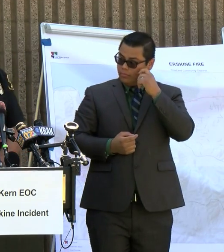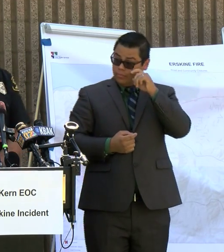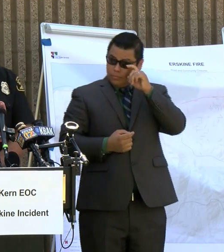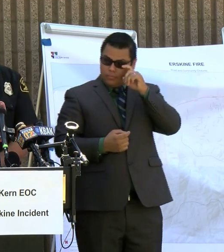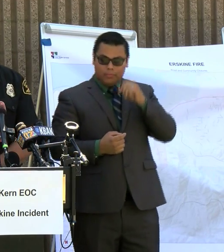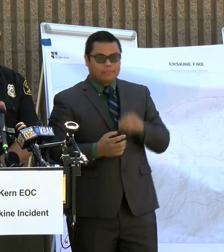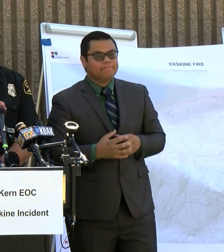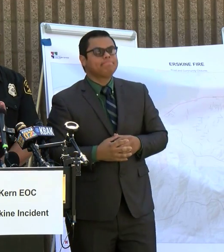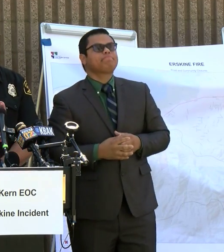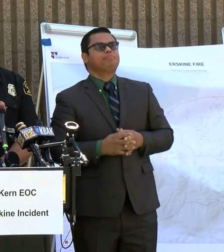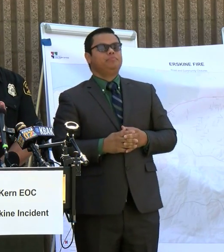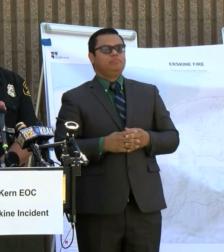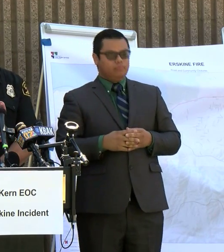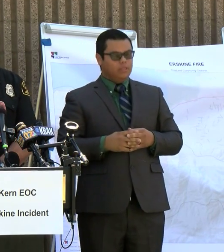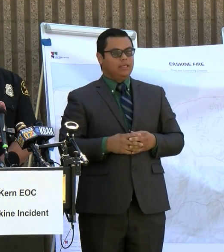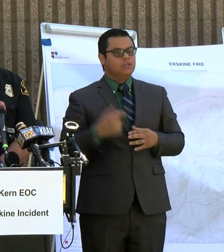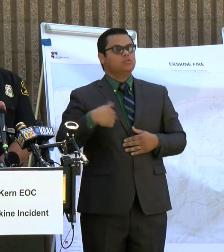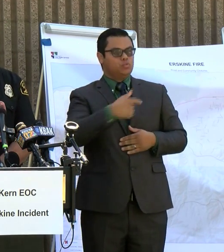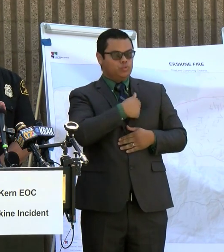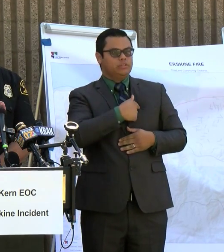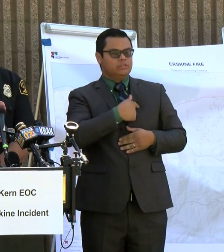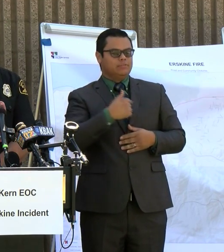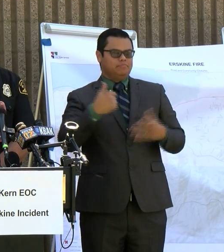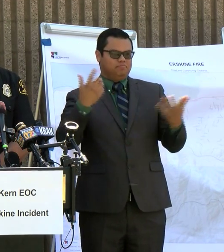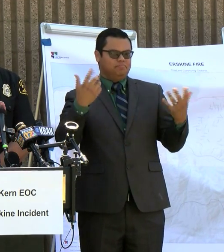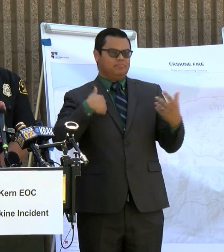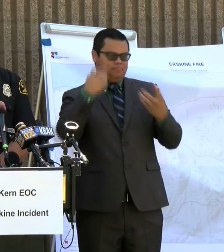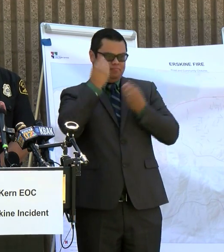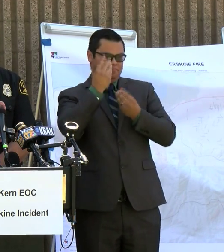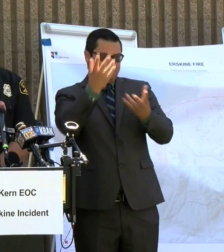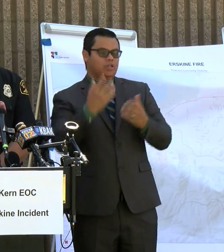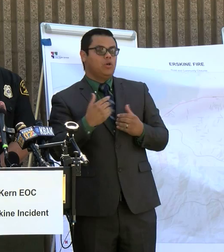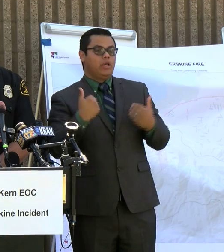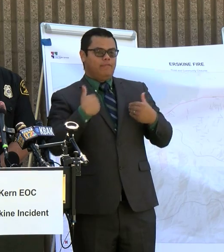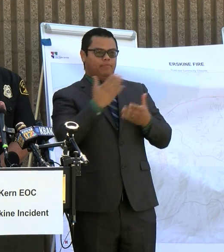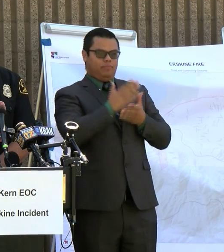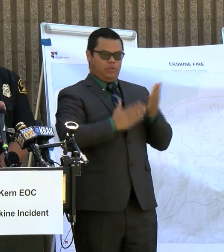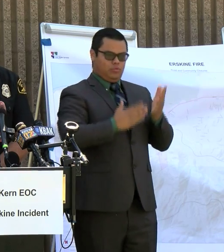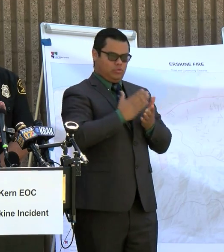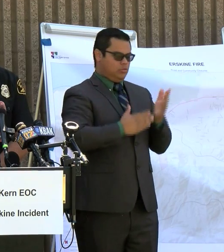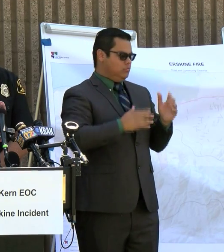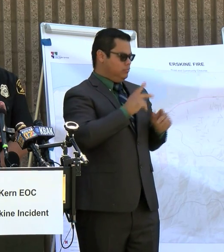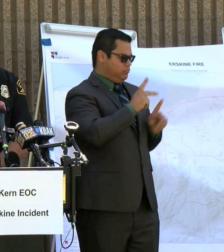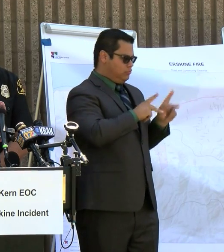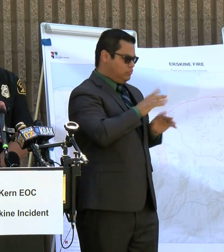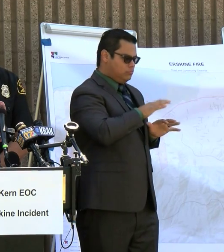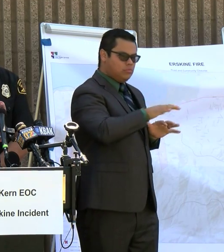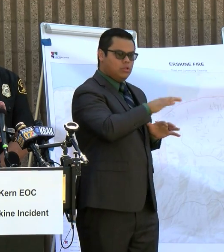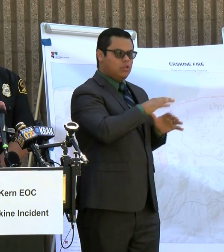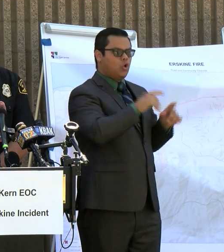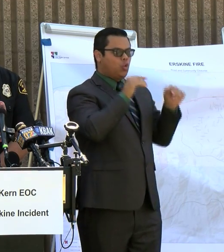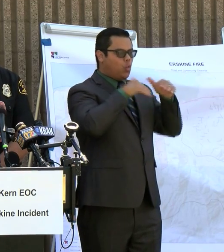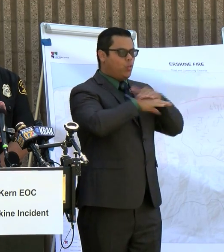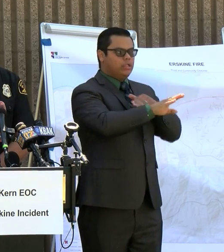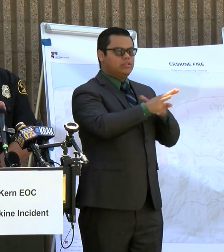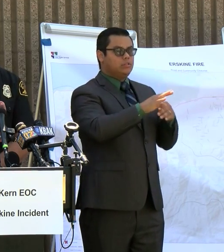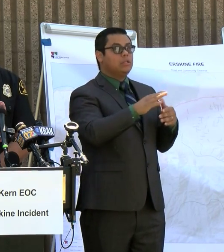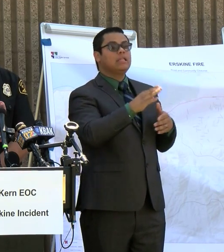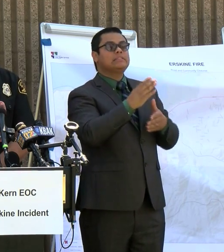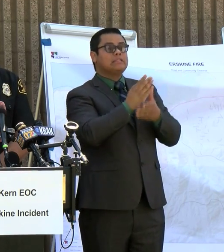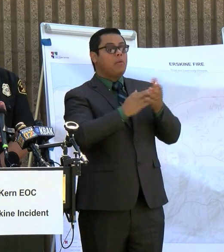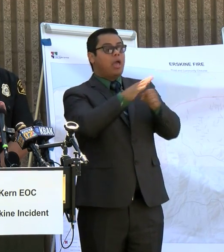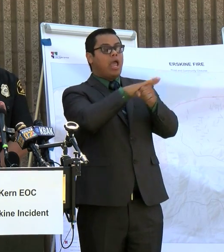Yes, as I stated, we have people that are going back into the areas that have very limited fire damage today. We're doing